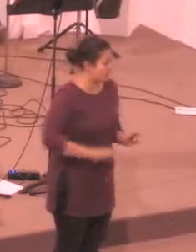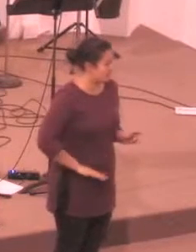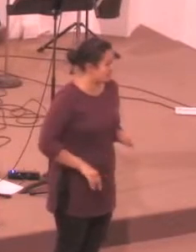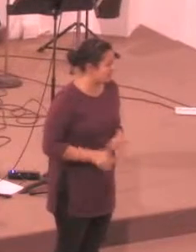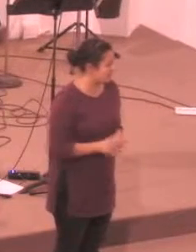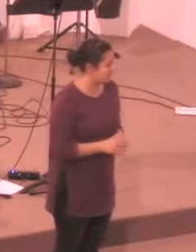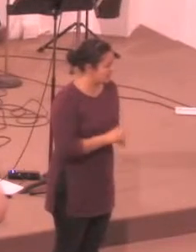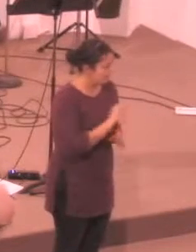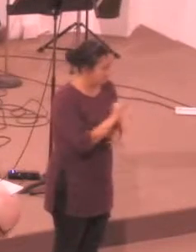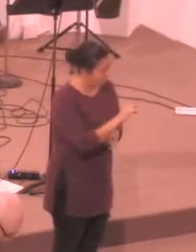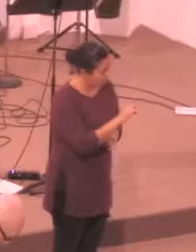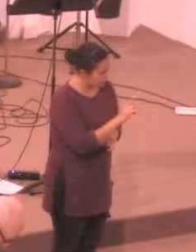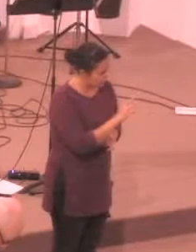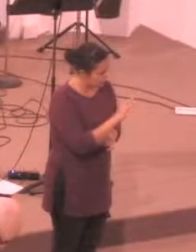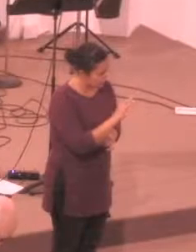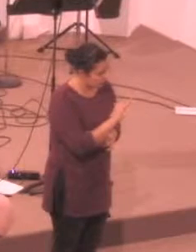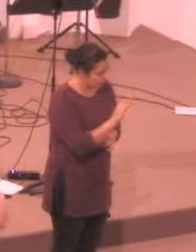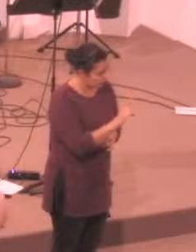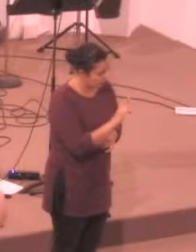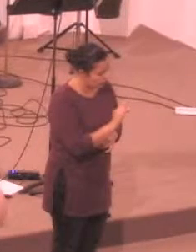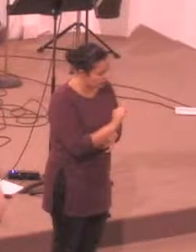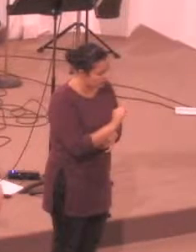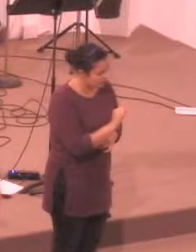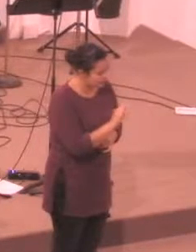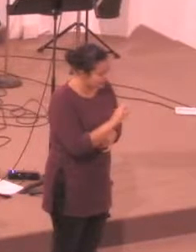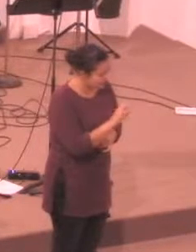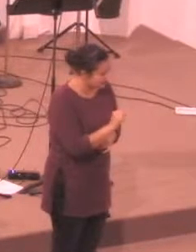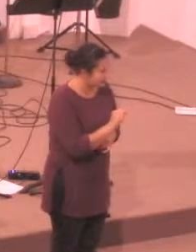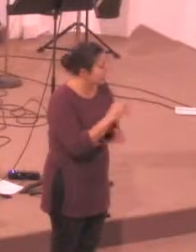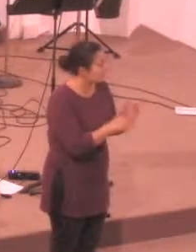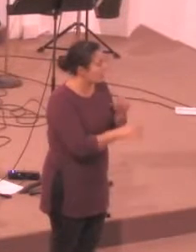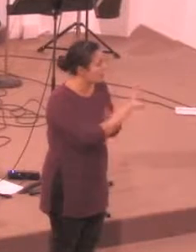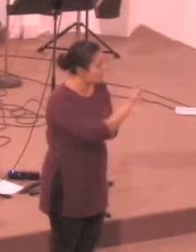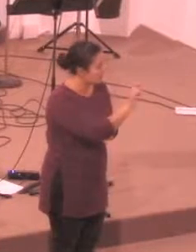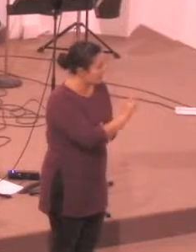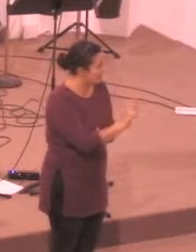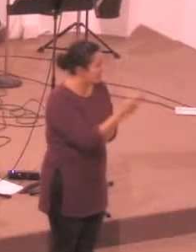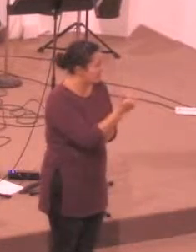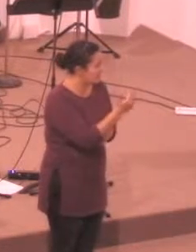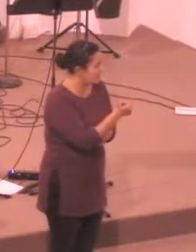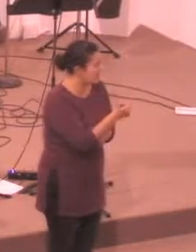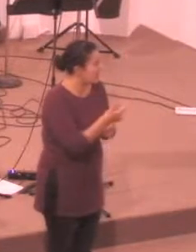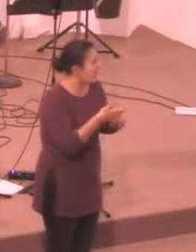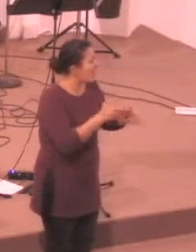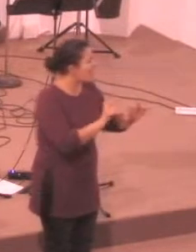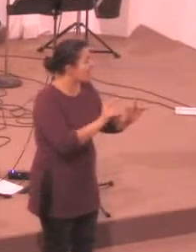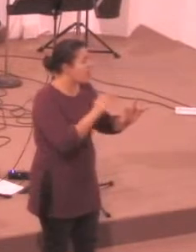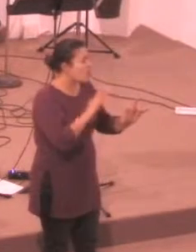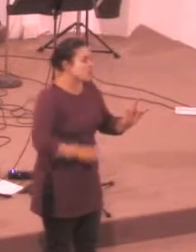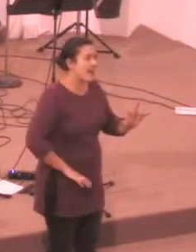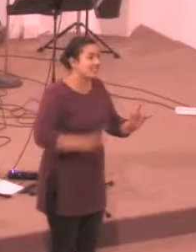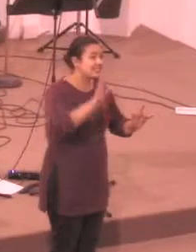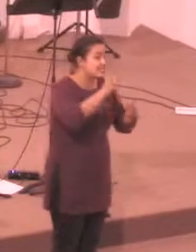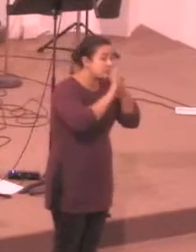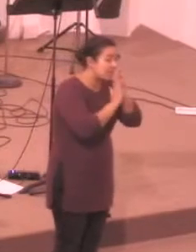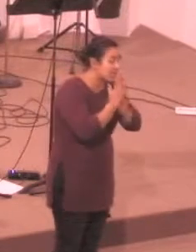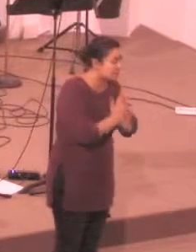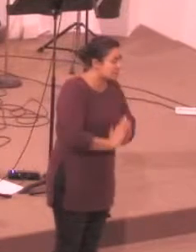Colossians chapter 3, starting in verse 15, says, "Let the peace of Christ rule in your hearts." You know, if you have